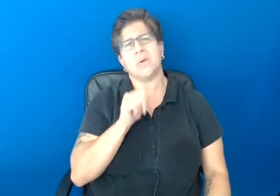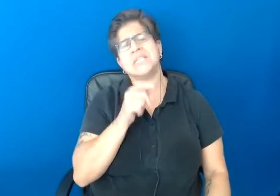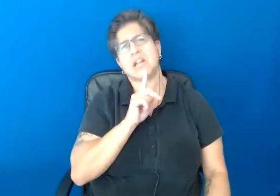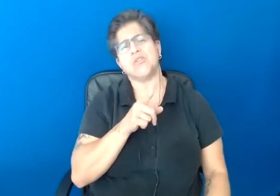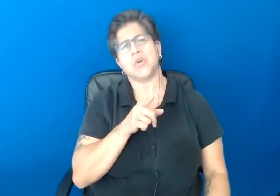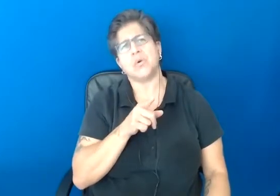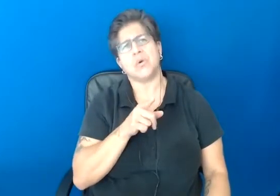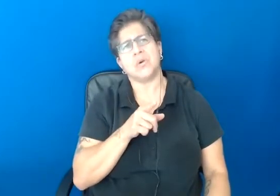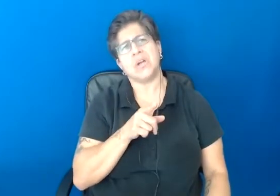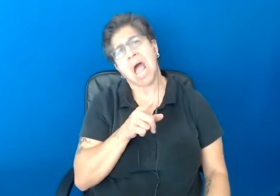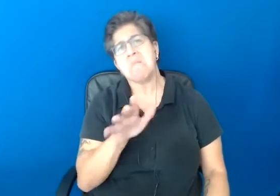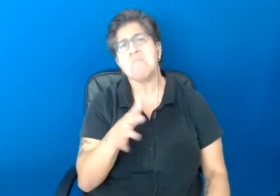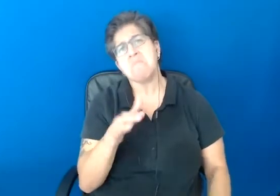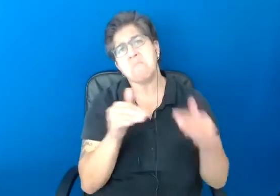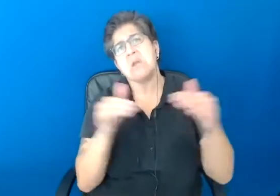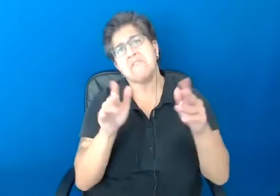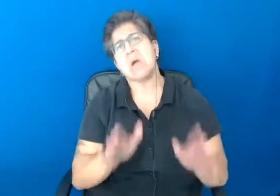not allowing someone else.